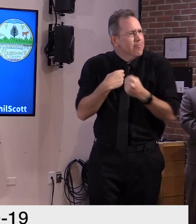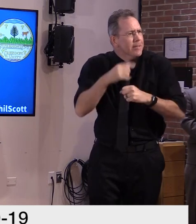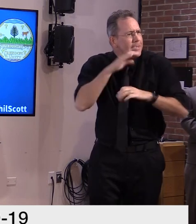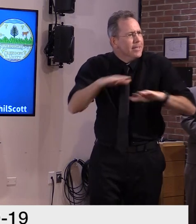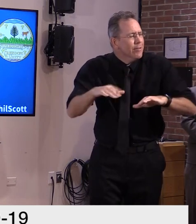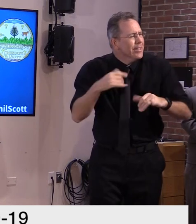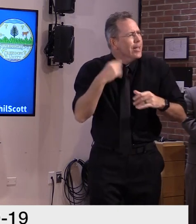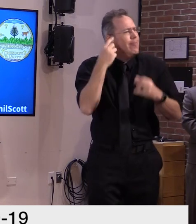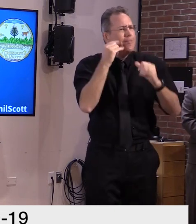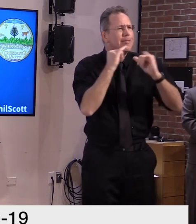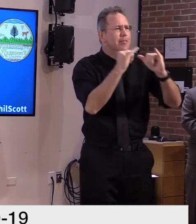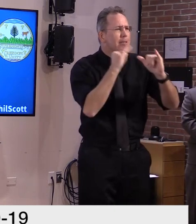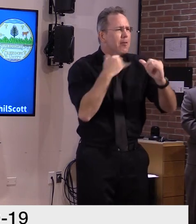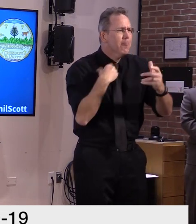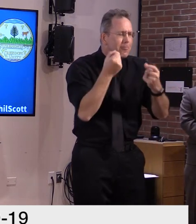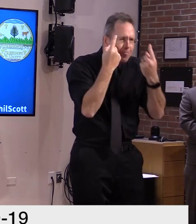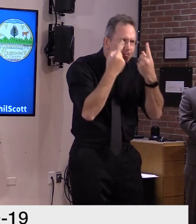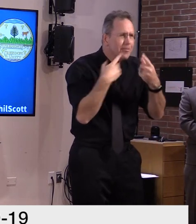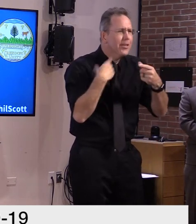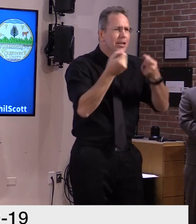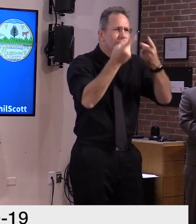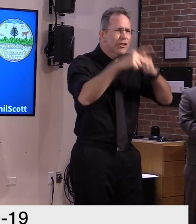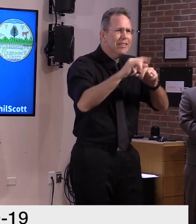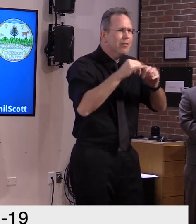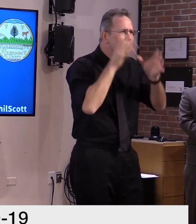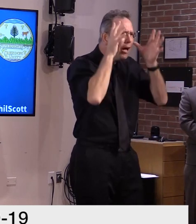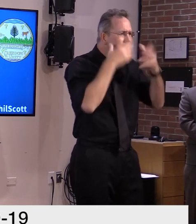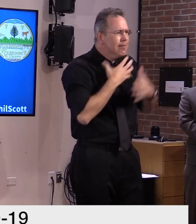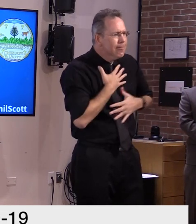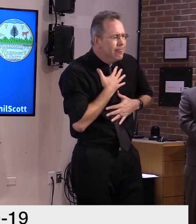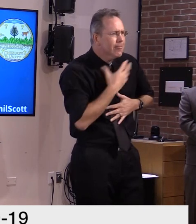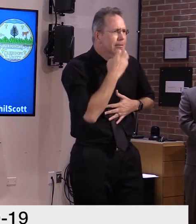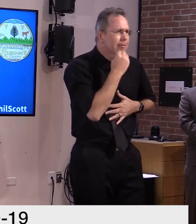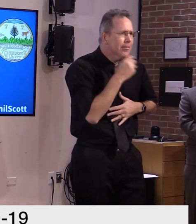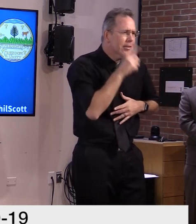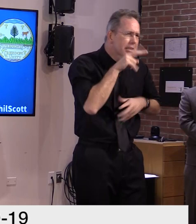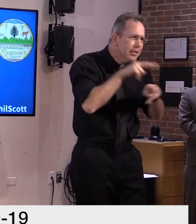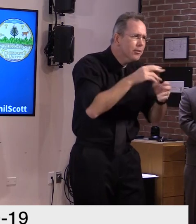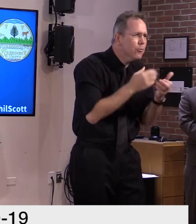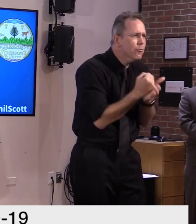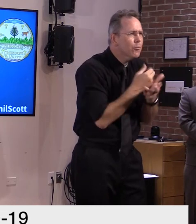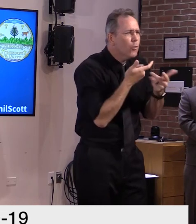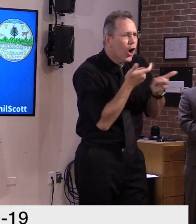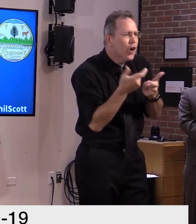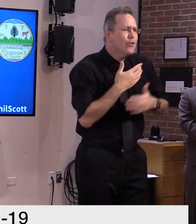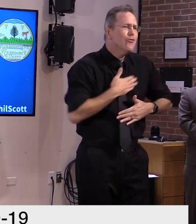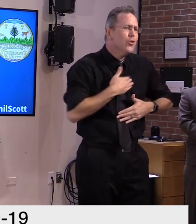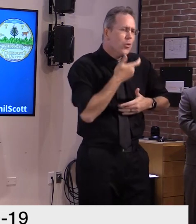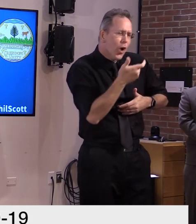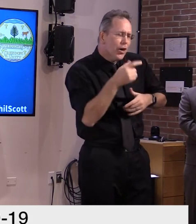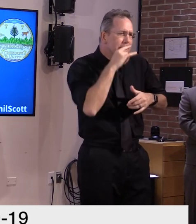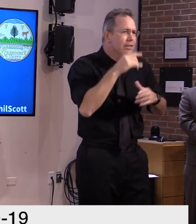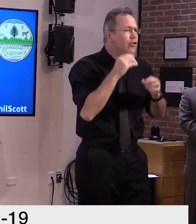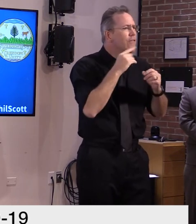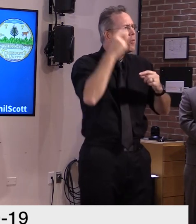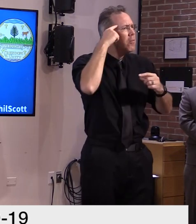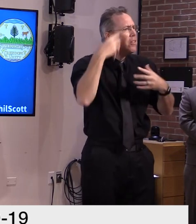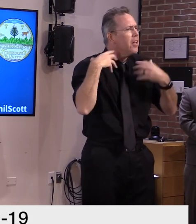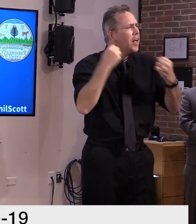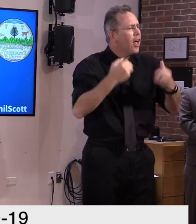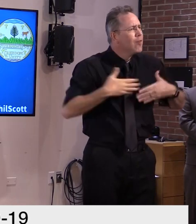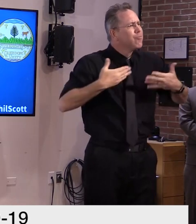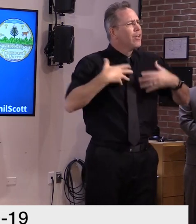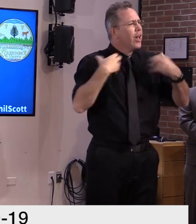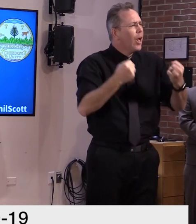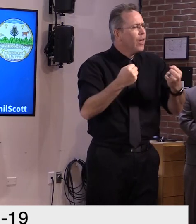COVID against the benefits, the very real benefits, mental and physical, of sporting opportunities for our youth.